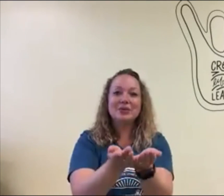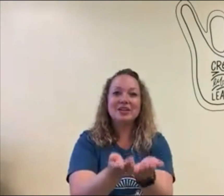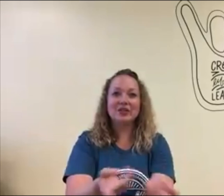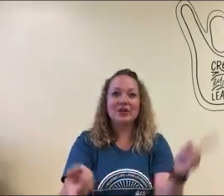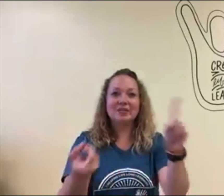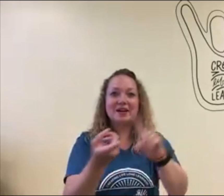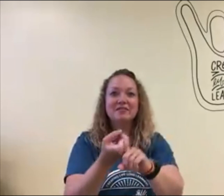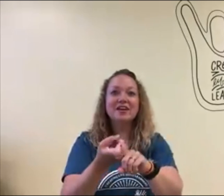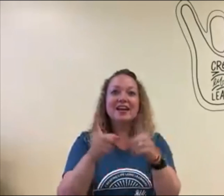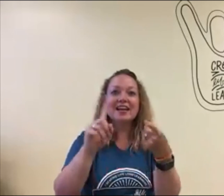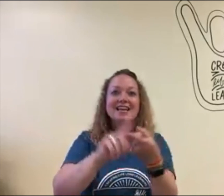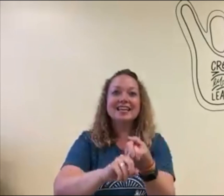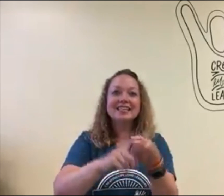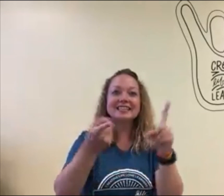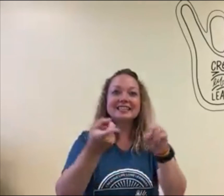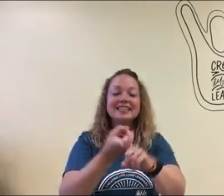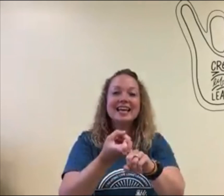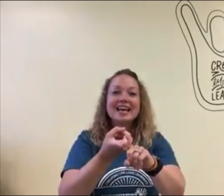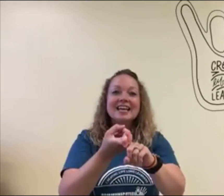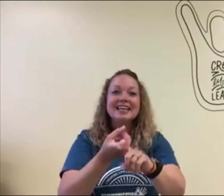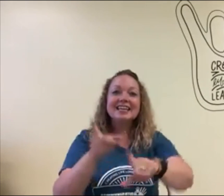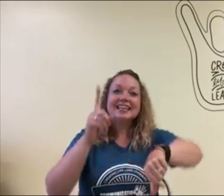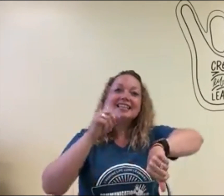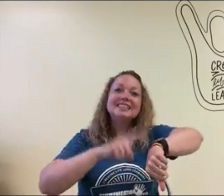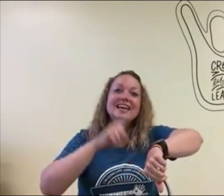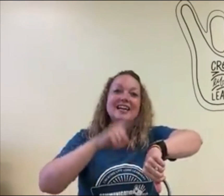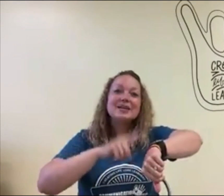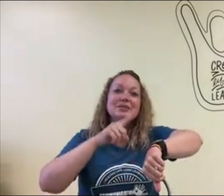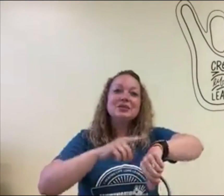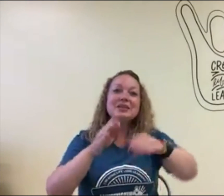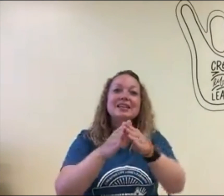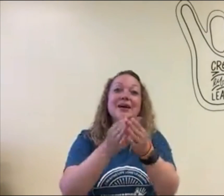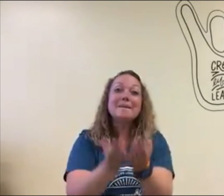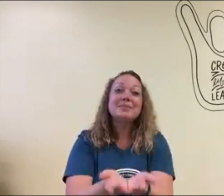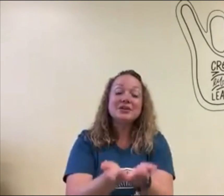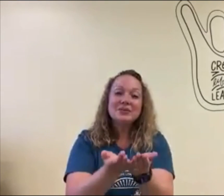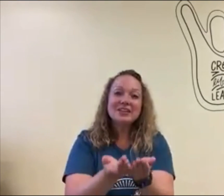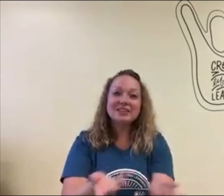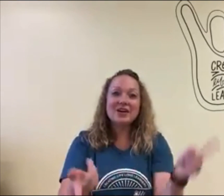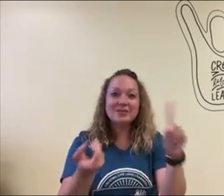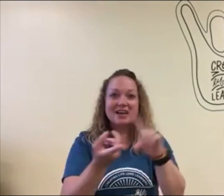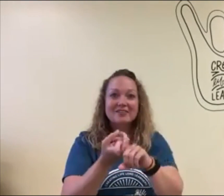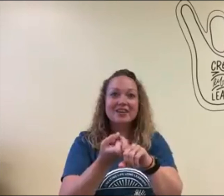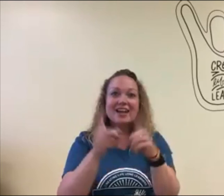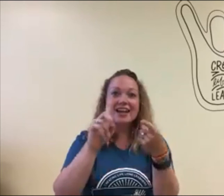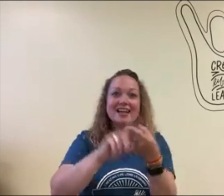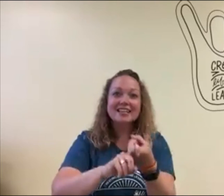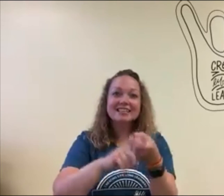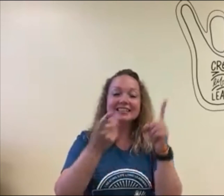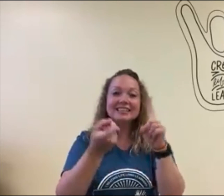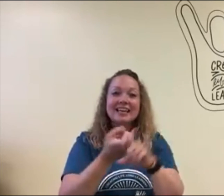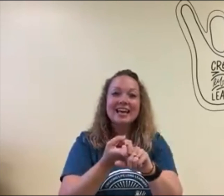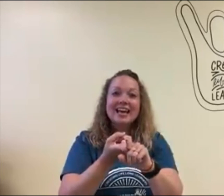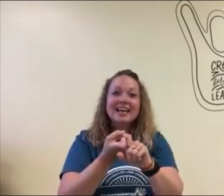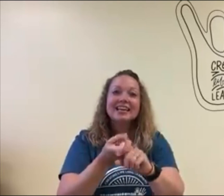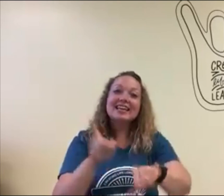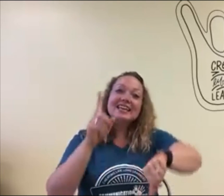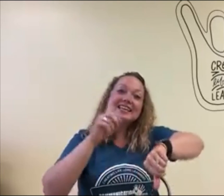my friends. It is time to read a book with all my friends. It is time